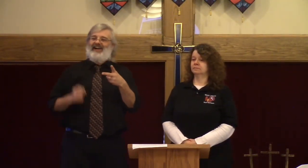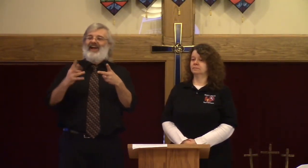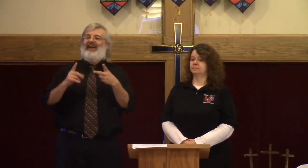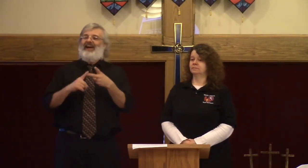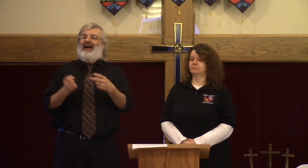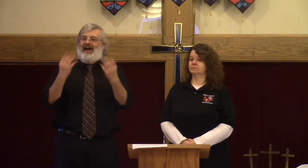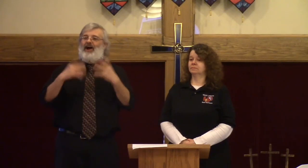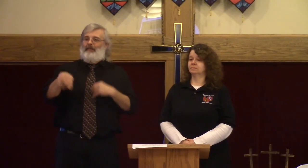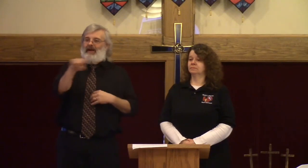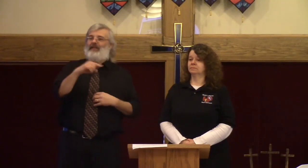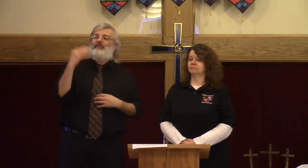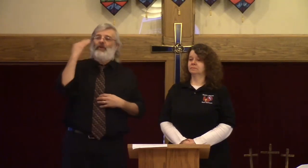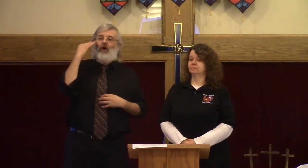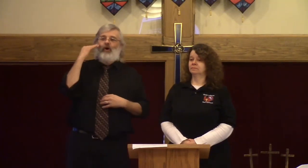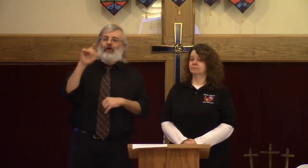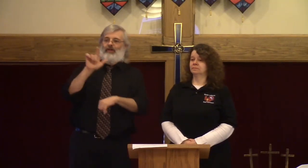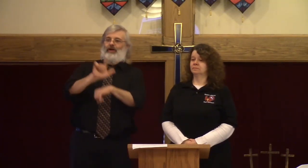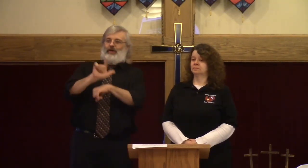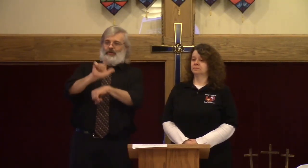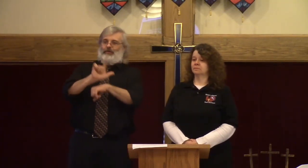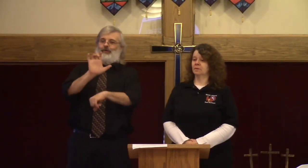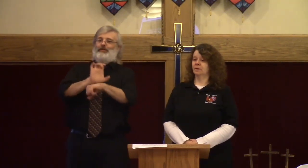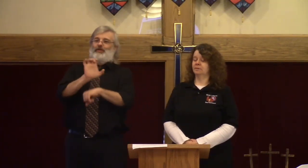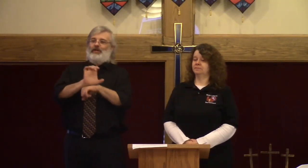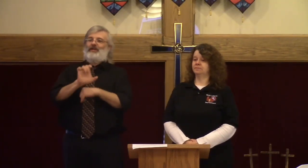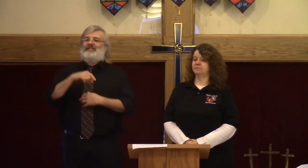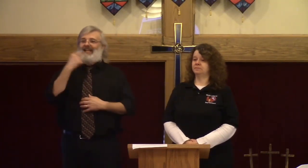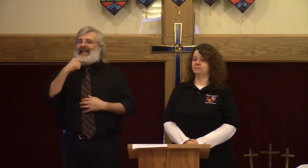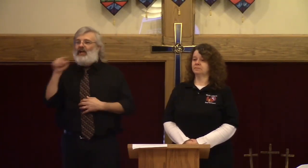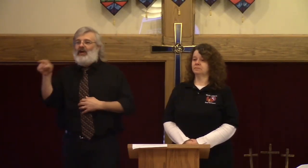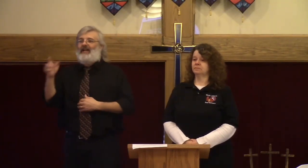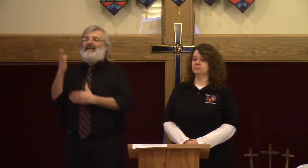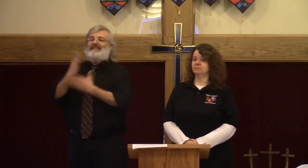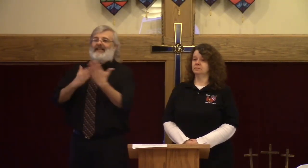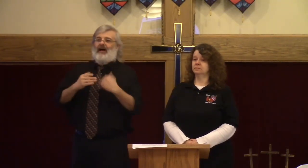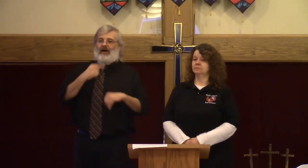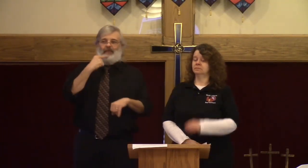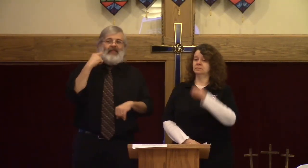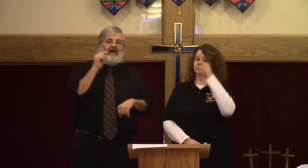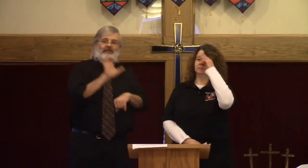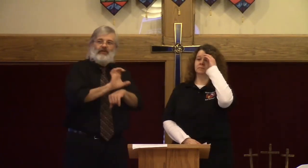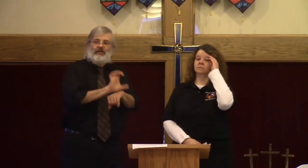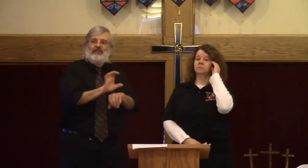Okay. Many of you know the Lutheran Church, hearing some deaf church,